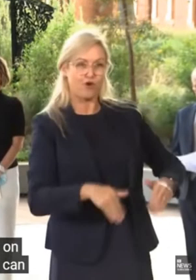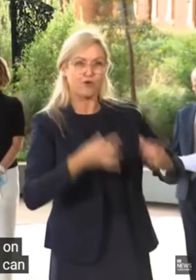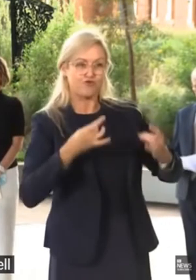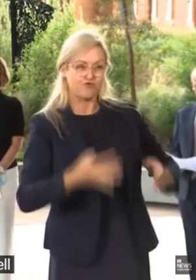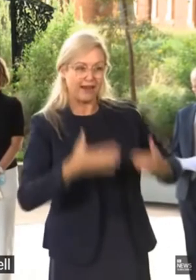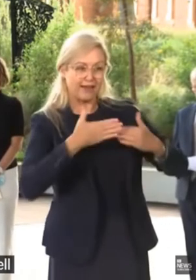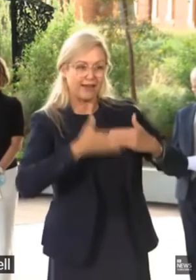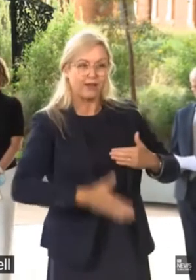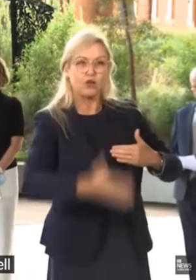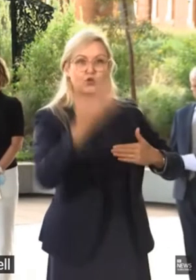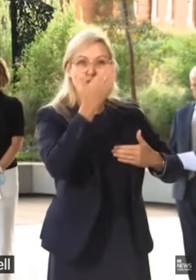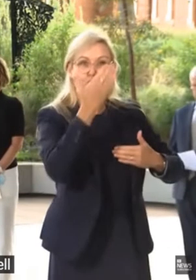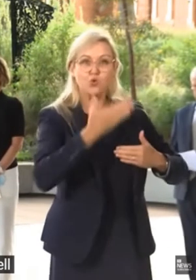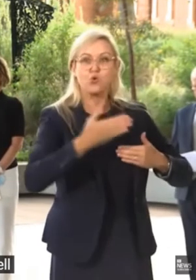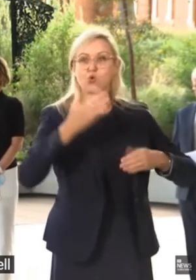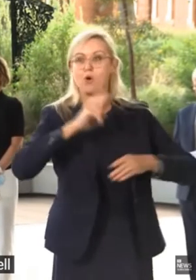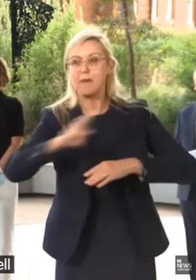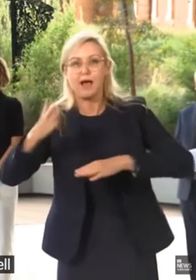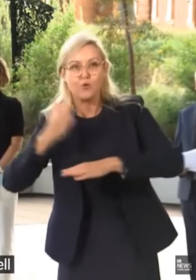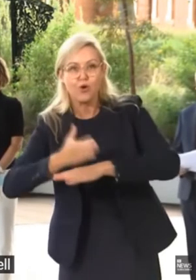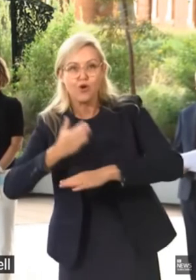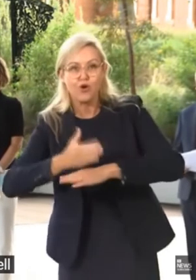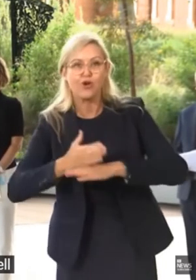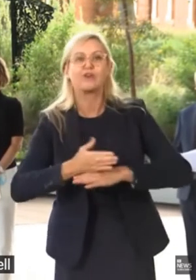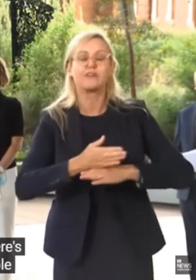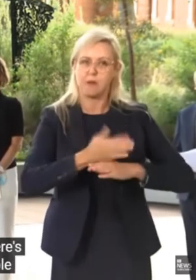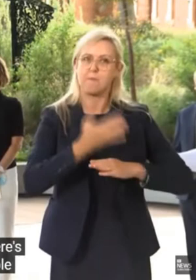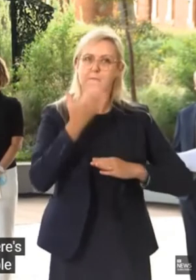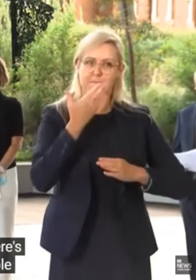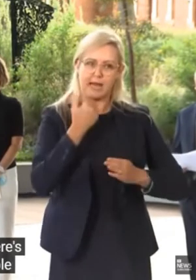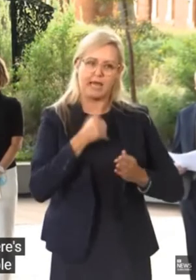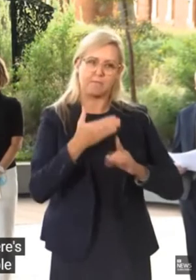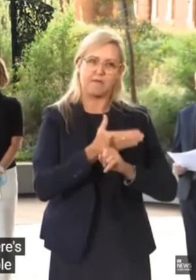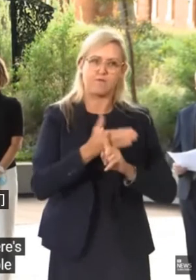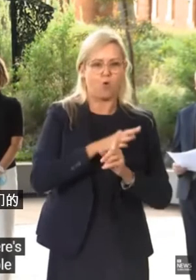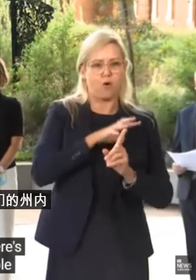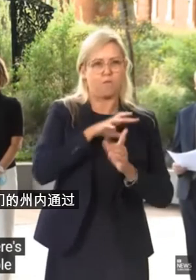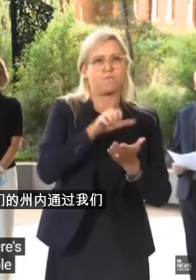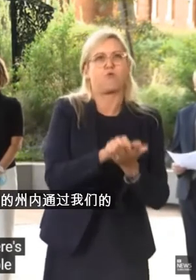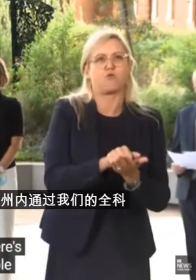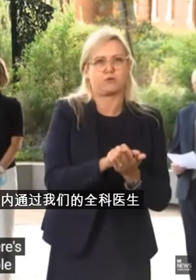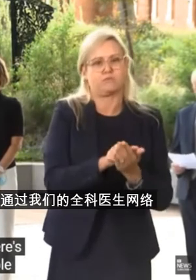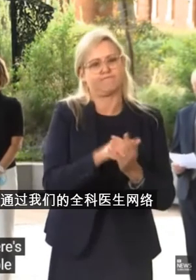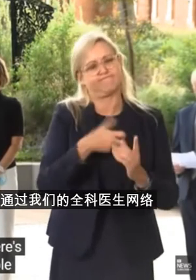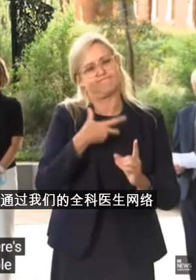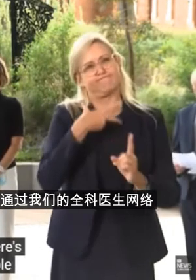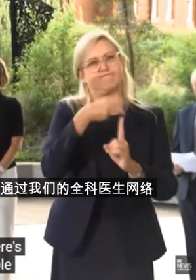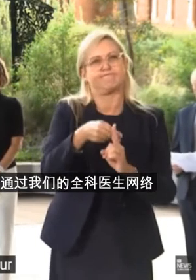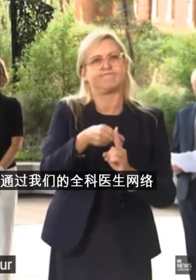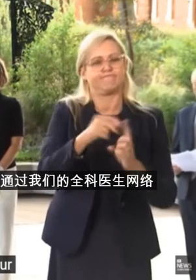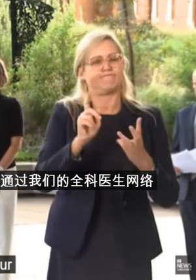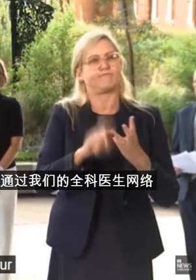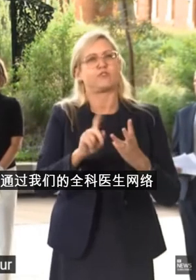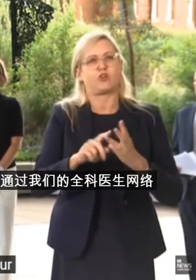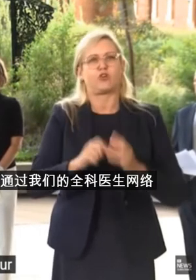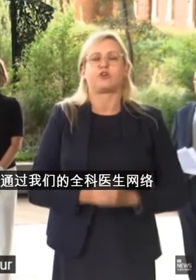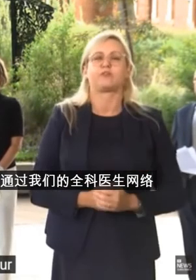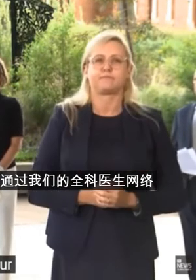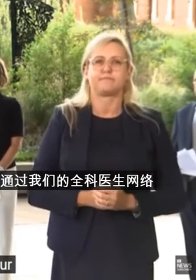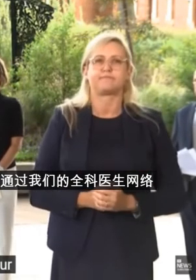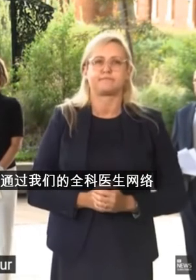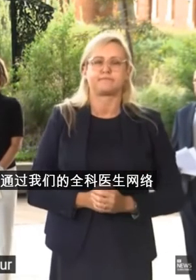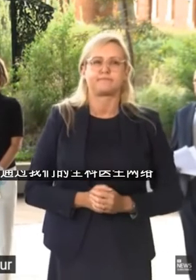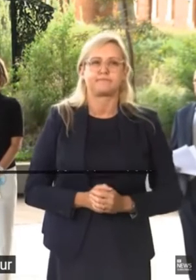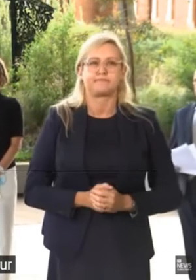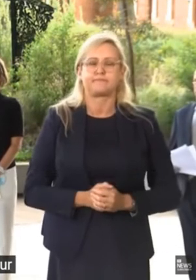make that booking. There's plenty of bookings available across our state, in our hubs, through our GP network and pharmacists. If